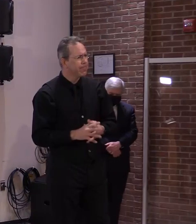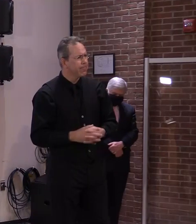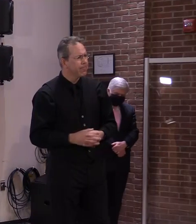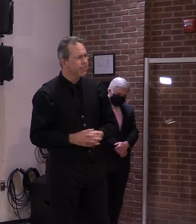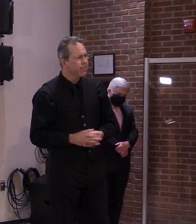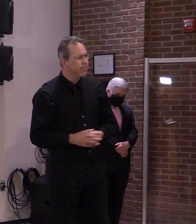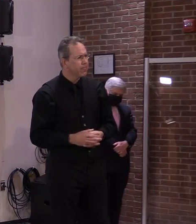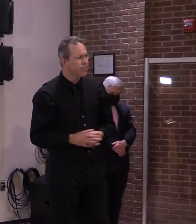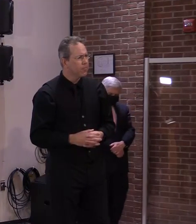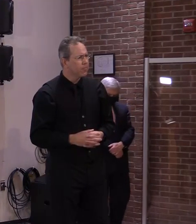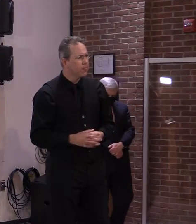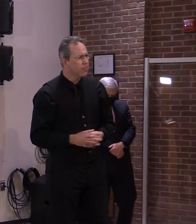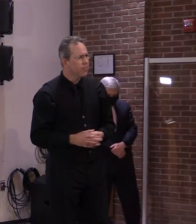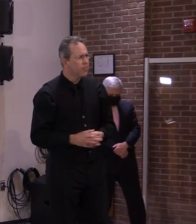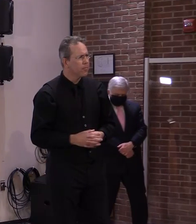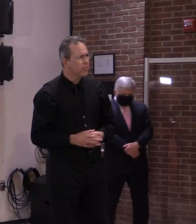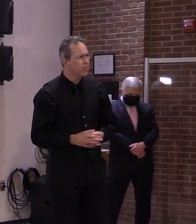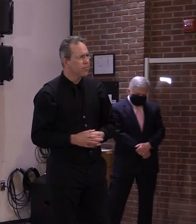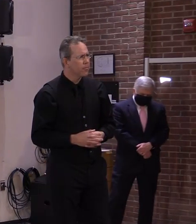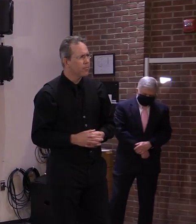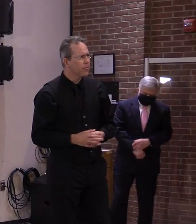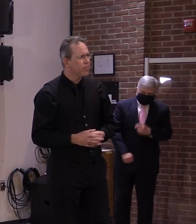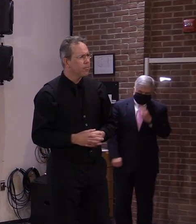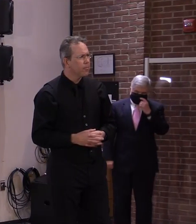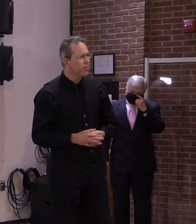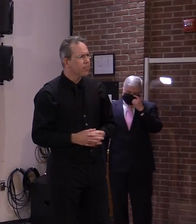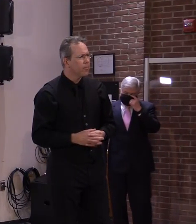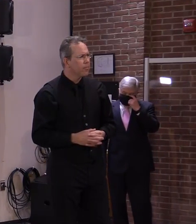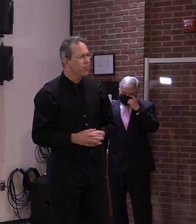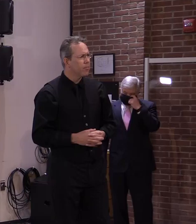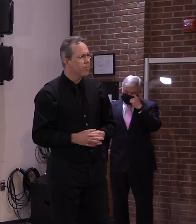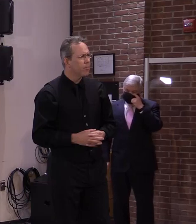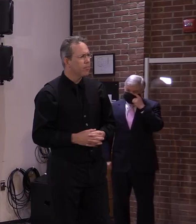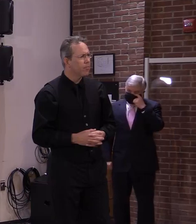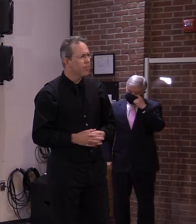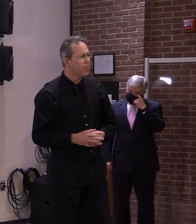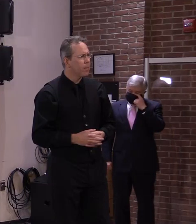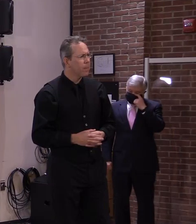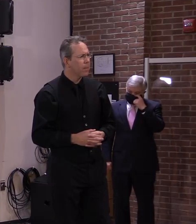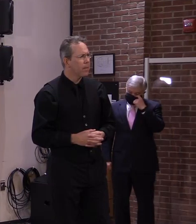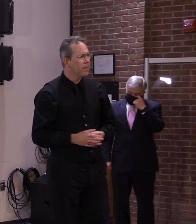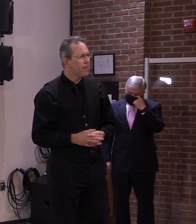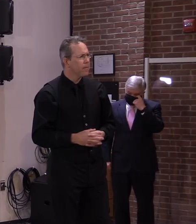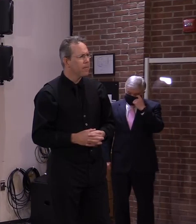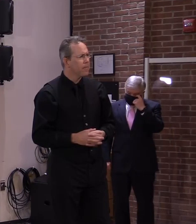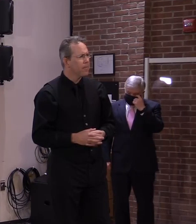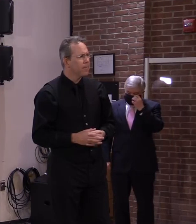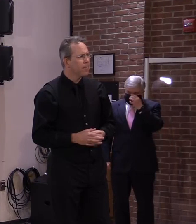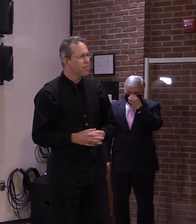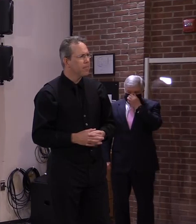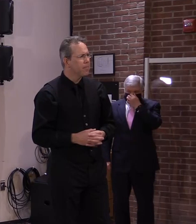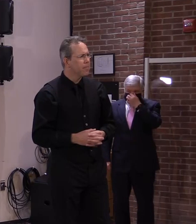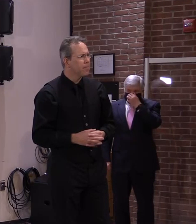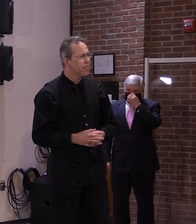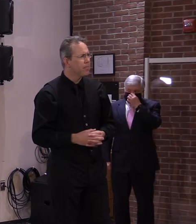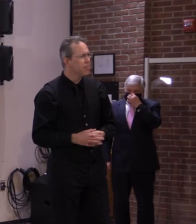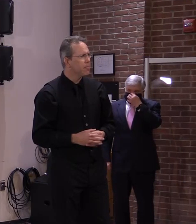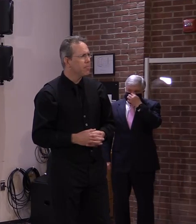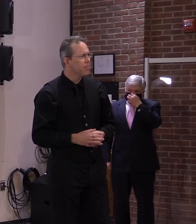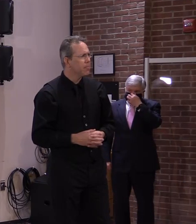stopping things. Is there anything that can be done besides just waiting for more of the population to get